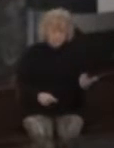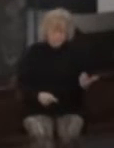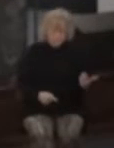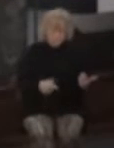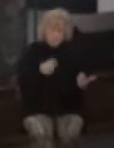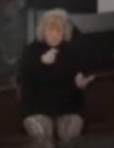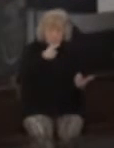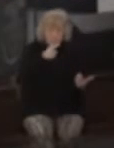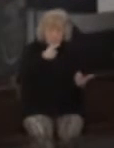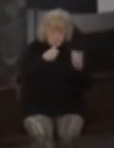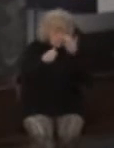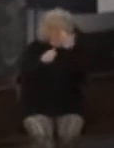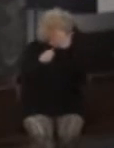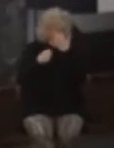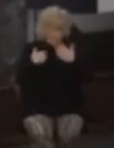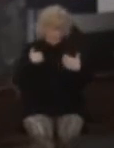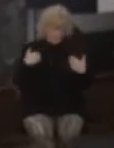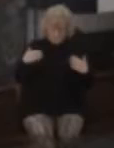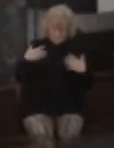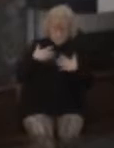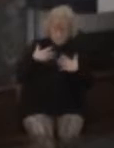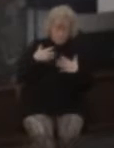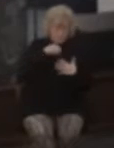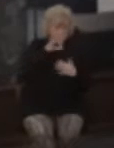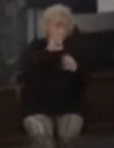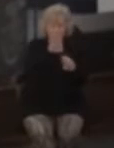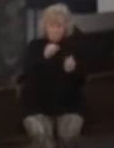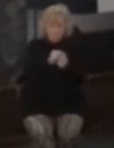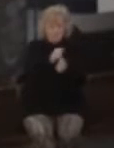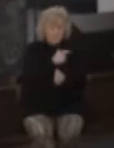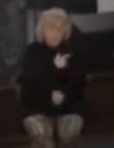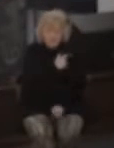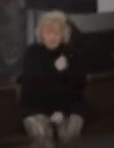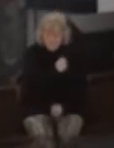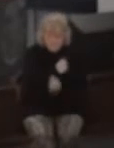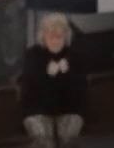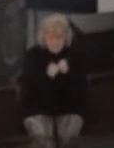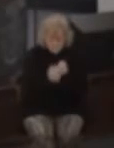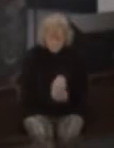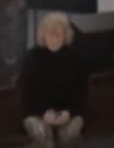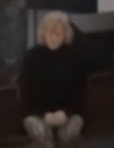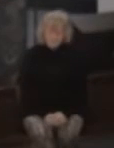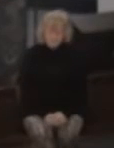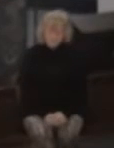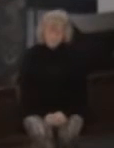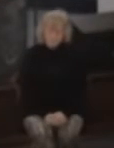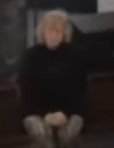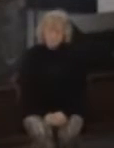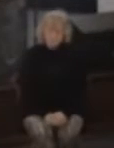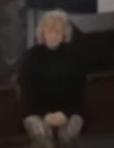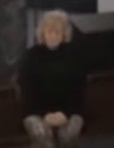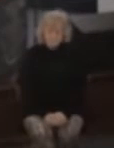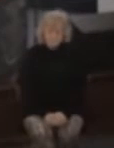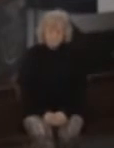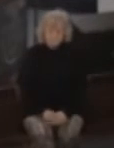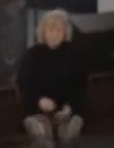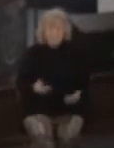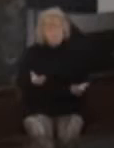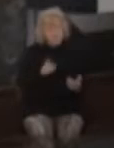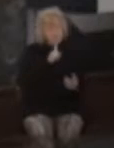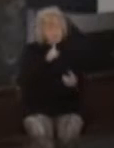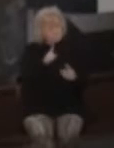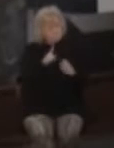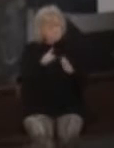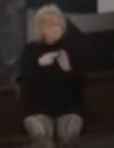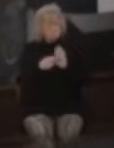in love. Now, in context, that verse is talking about fear of punishment and love for God, but the general principle